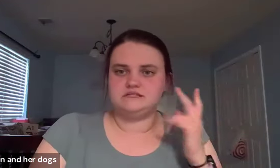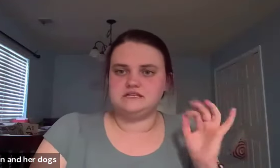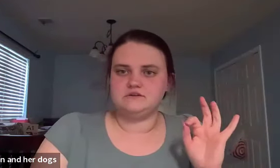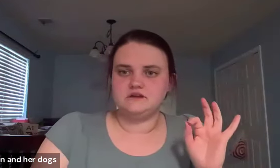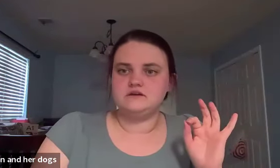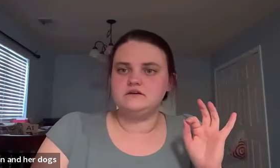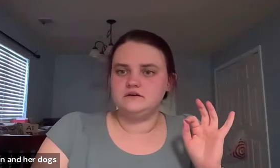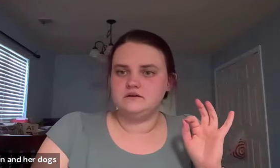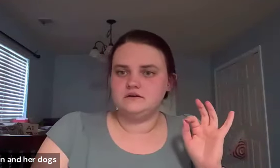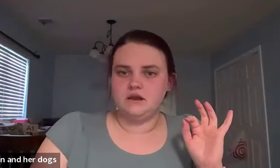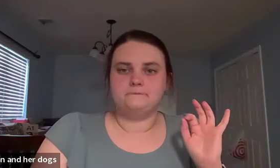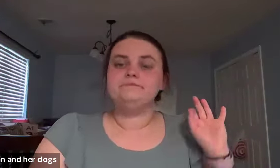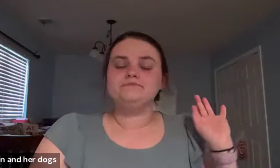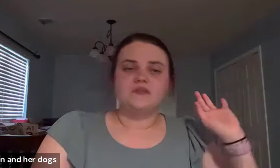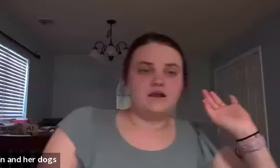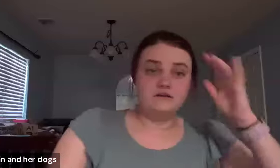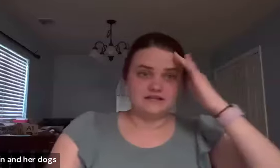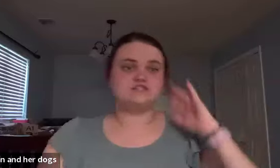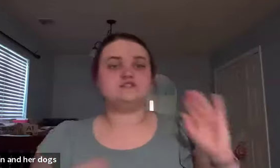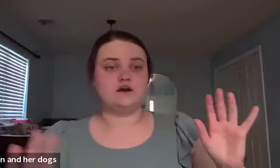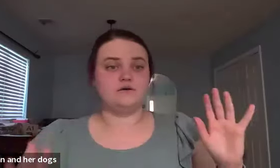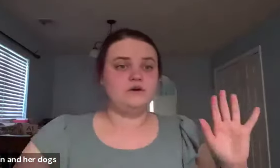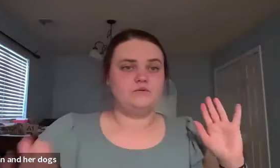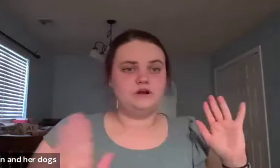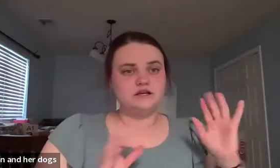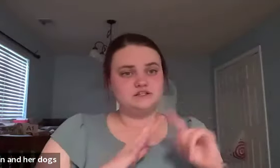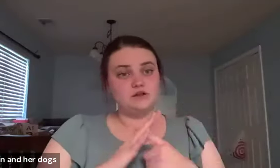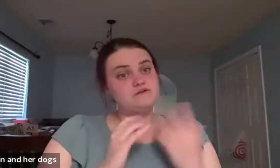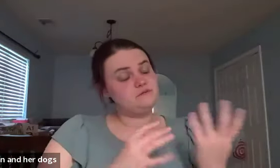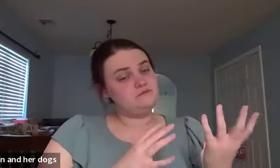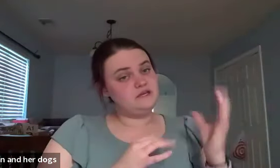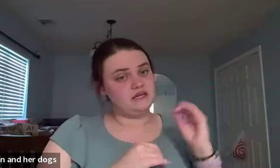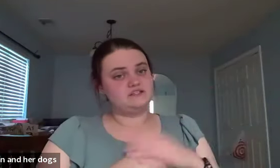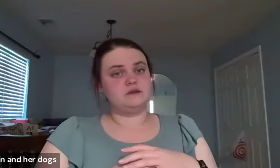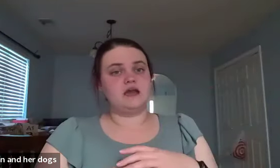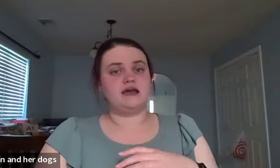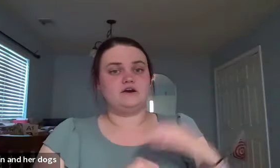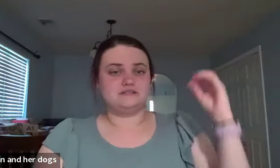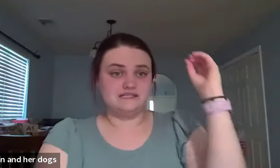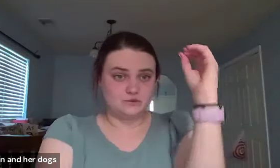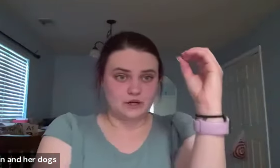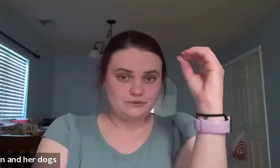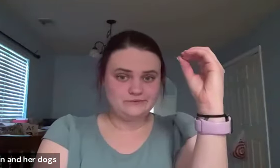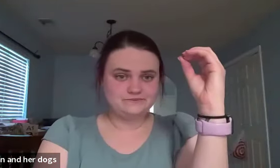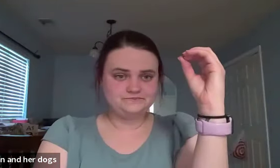can see everything. Okay. All right. So we're going to start all the way from the beginning. So we had our 0,